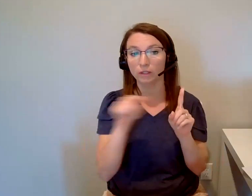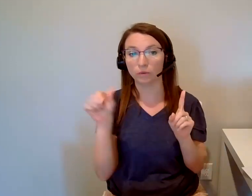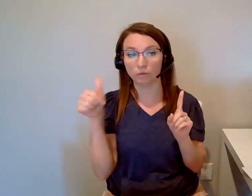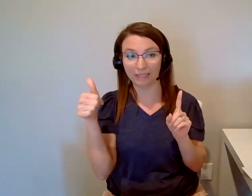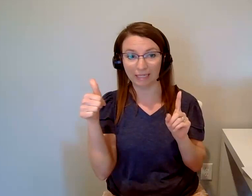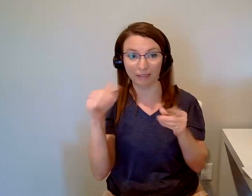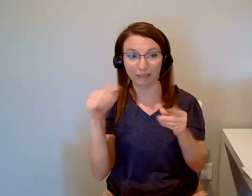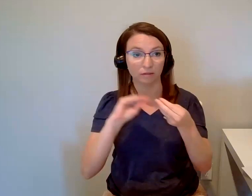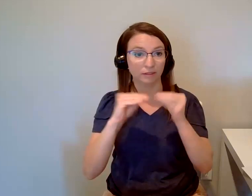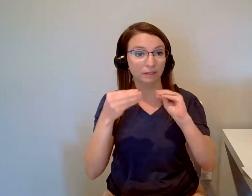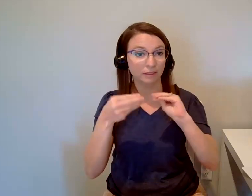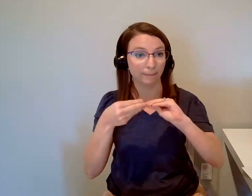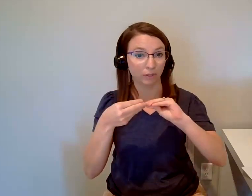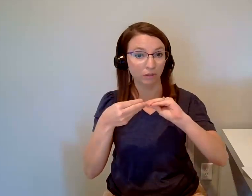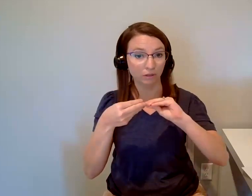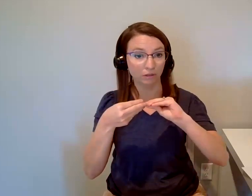through 10. So this is number,